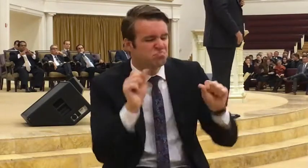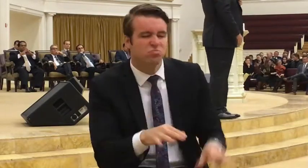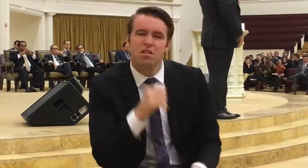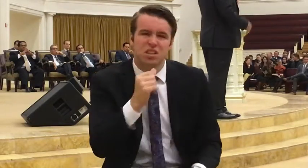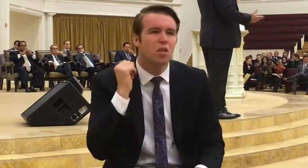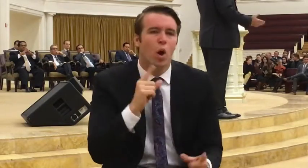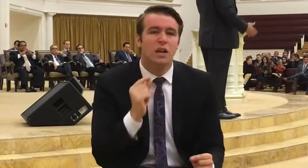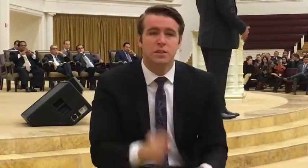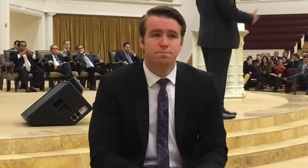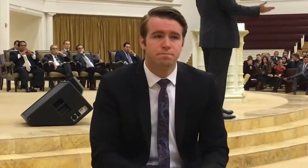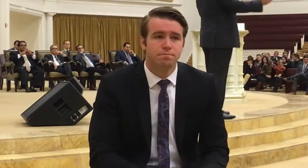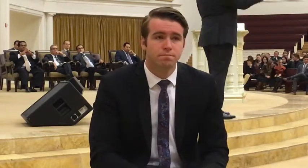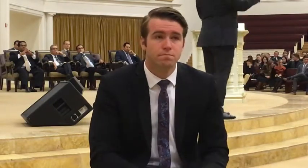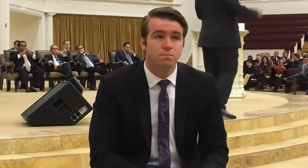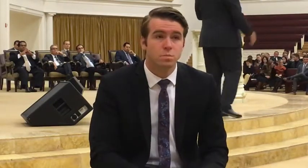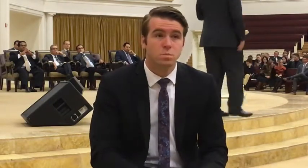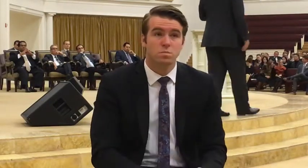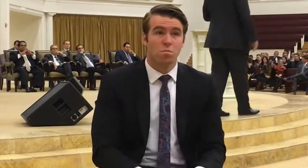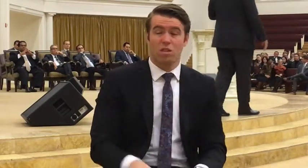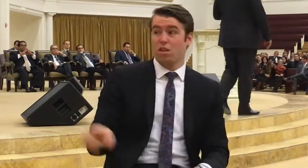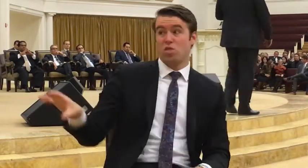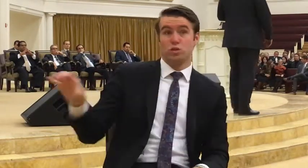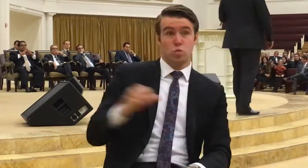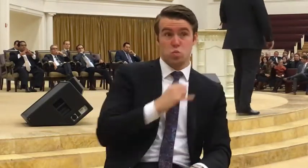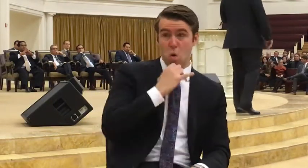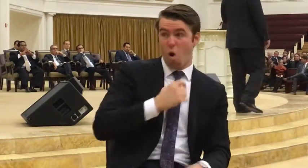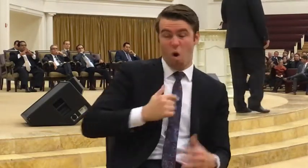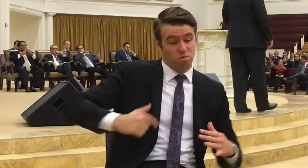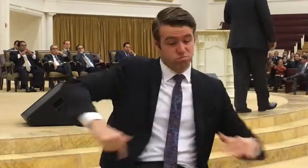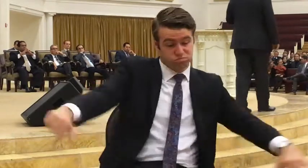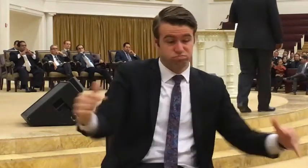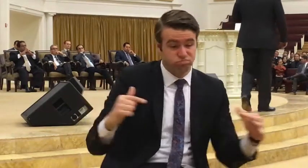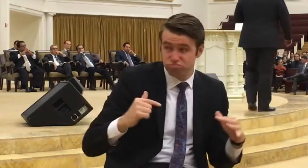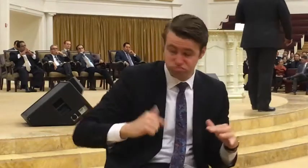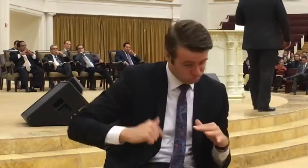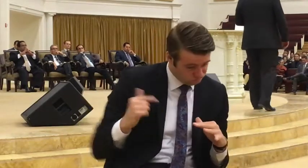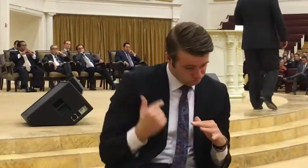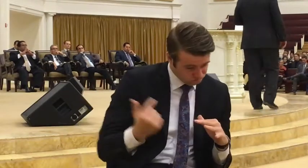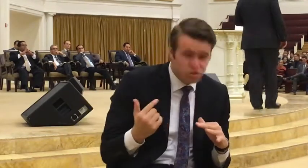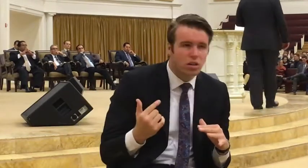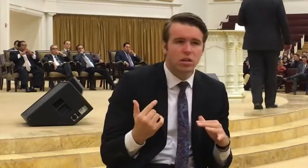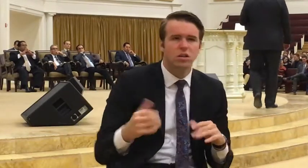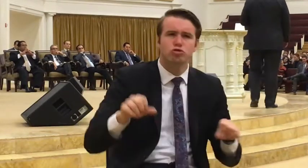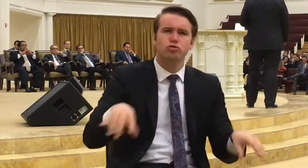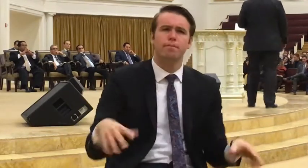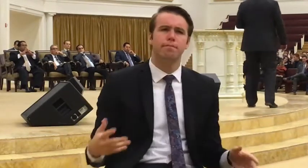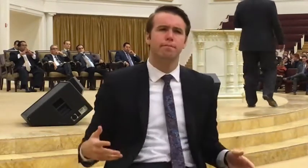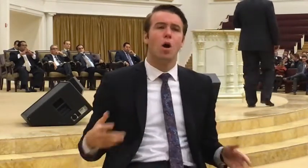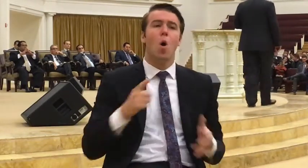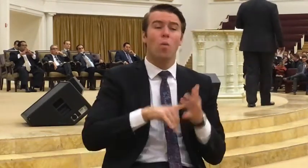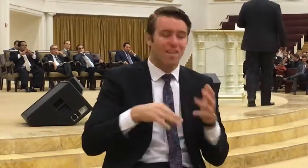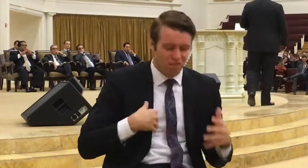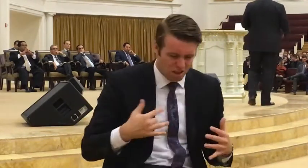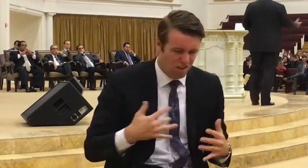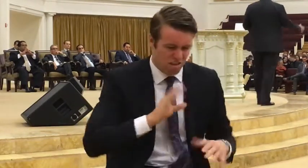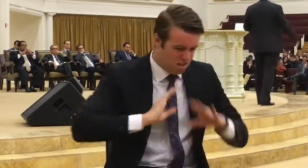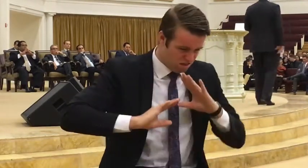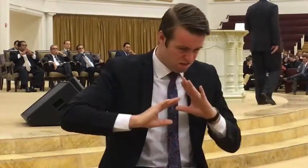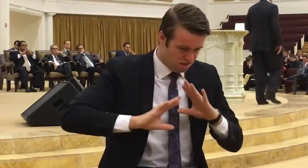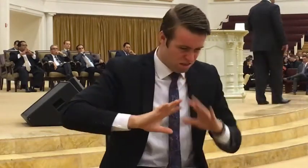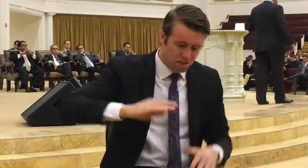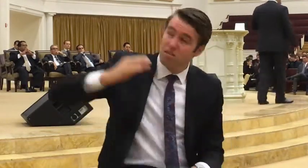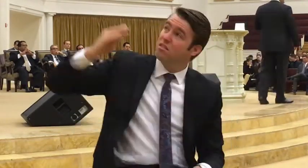What if we didn't talk about everything they're doing wrong or did wrong? What if we just gave it to God and the